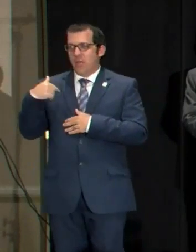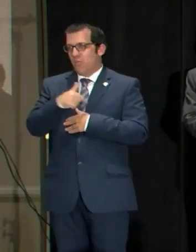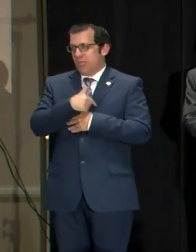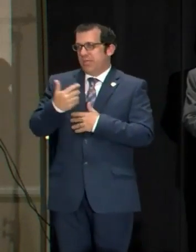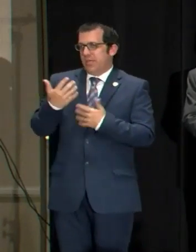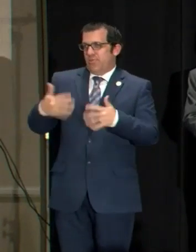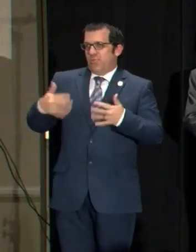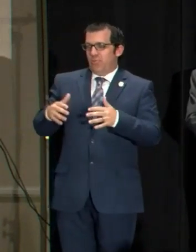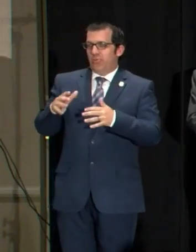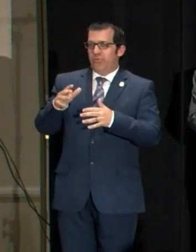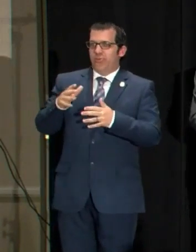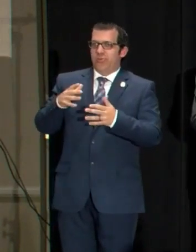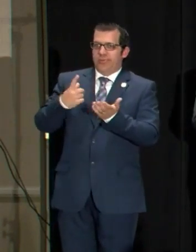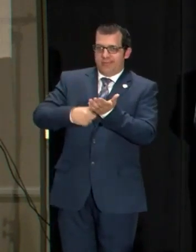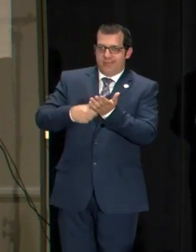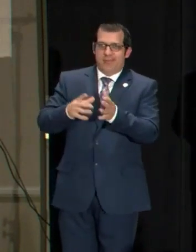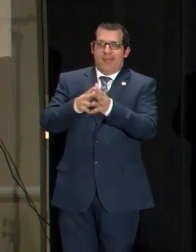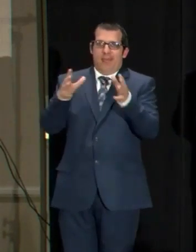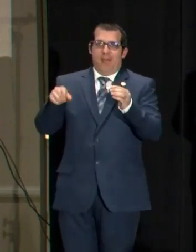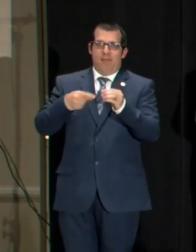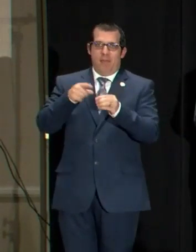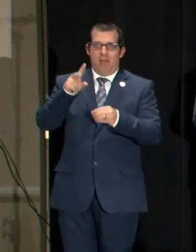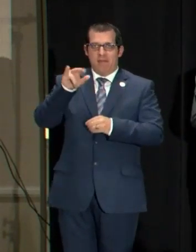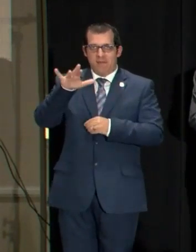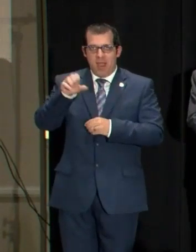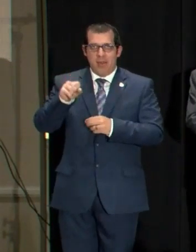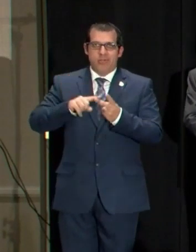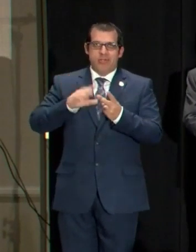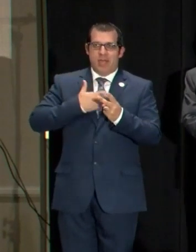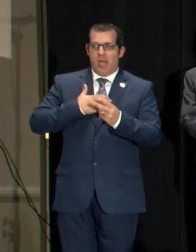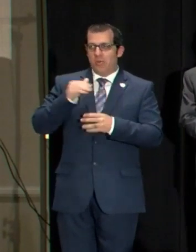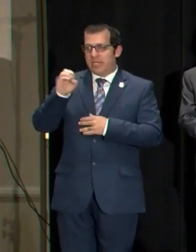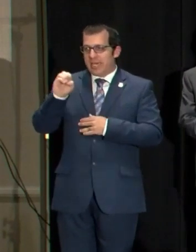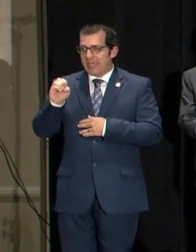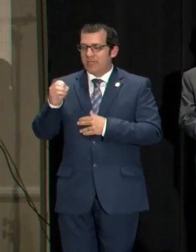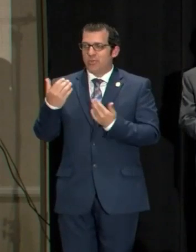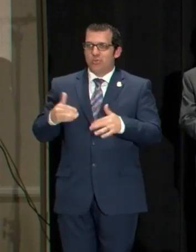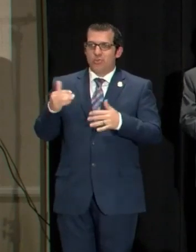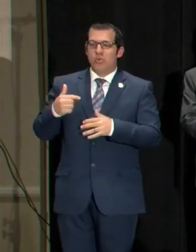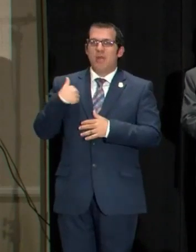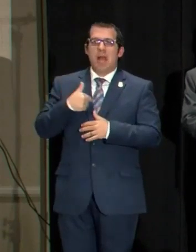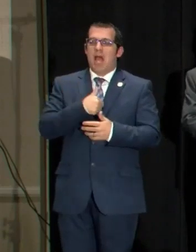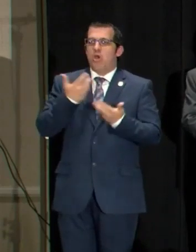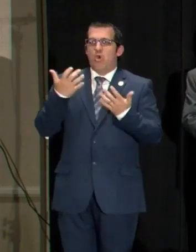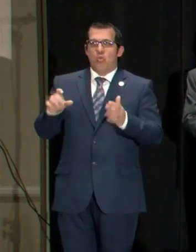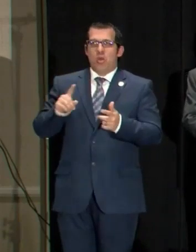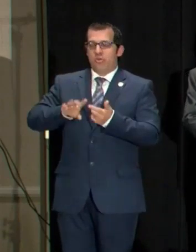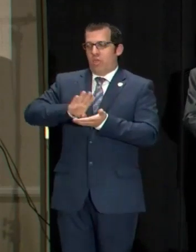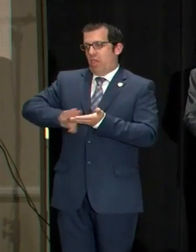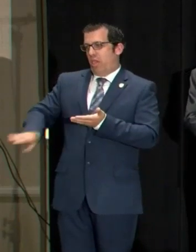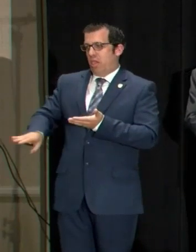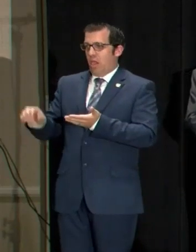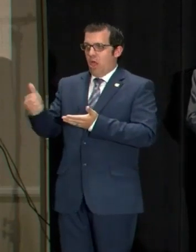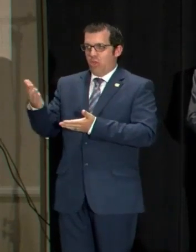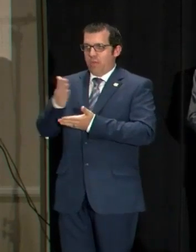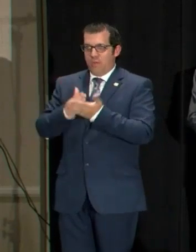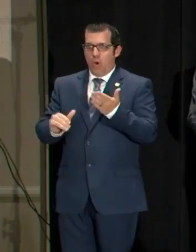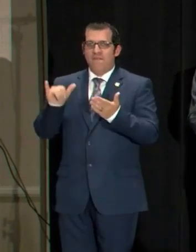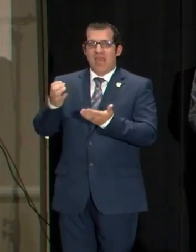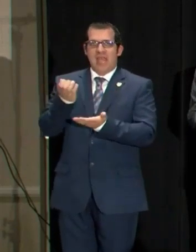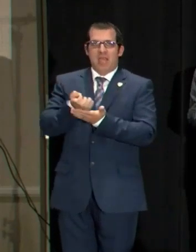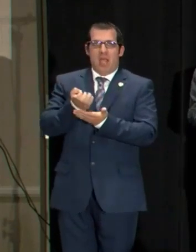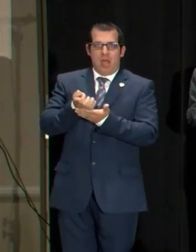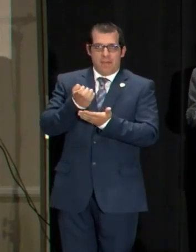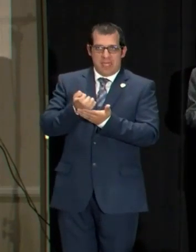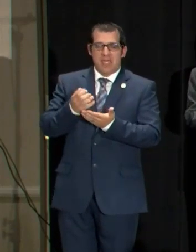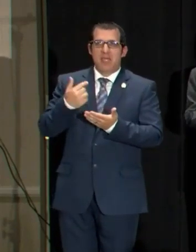about the virus and our cases and where we are, and I don't want to neglect the other side of the equation, which is the economy